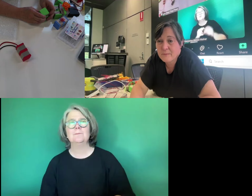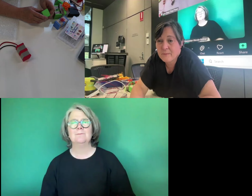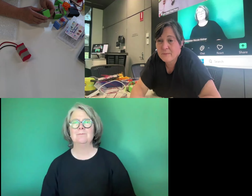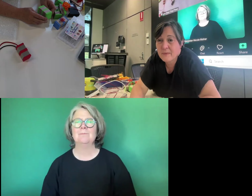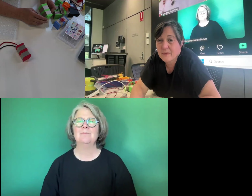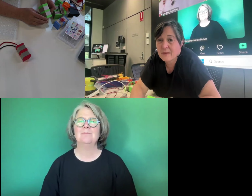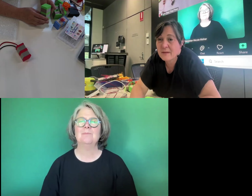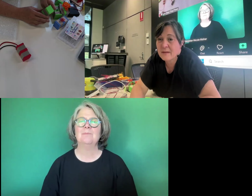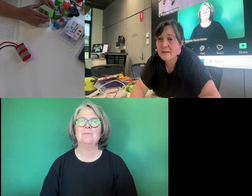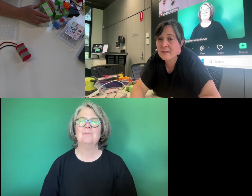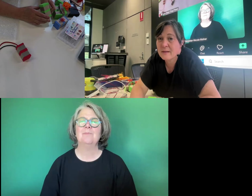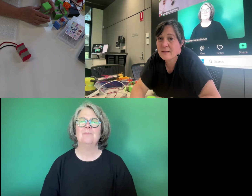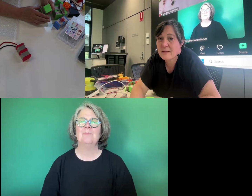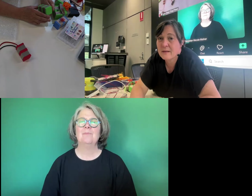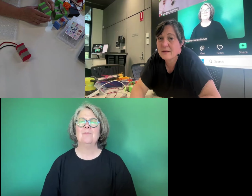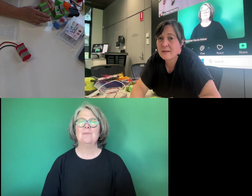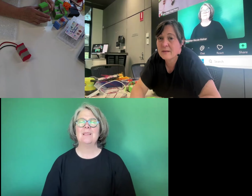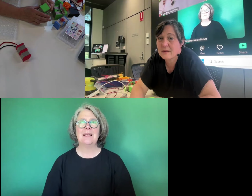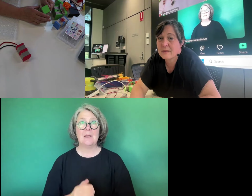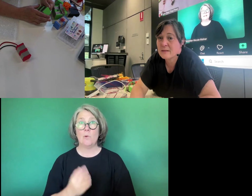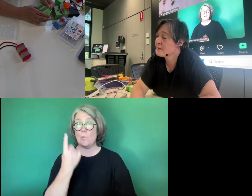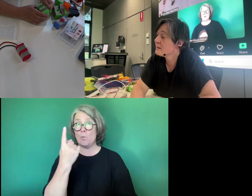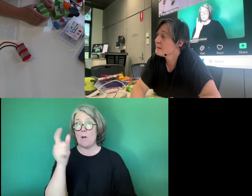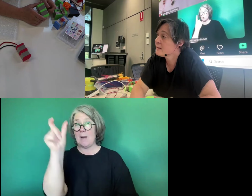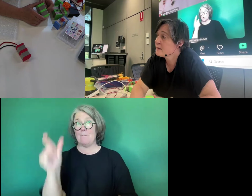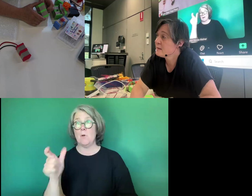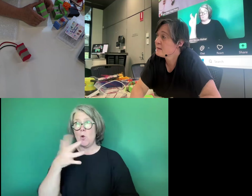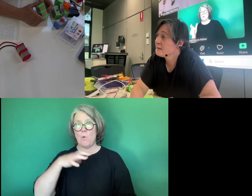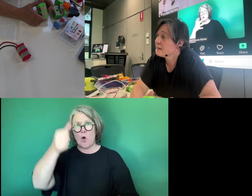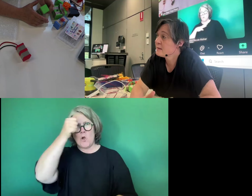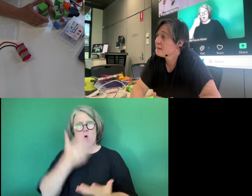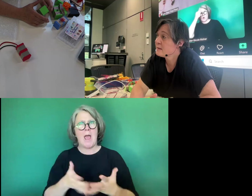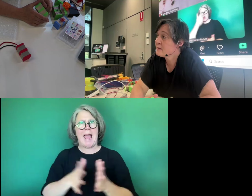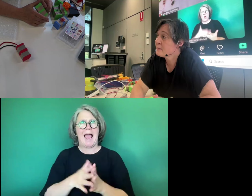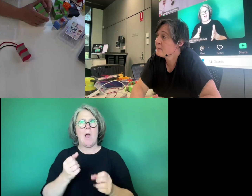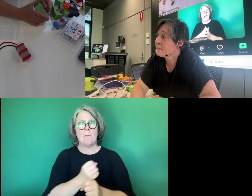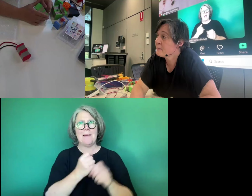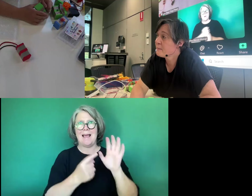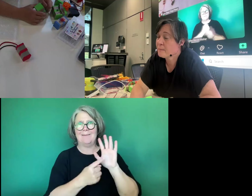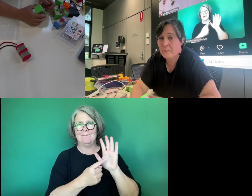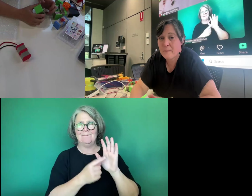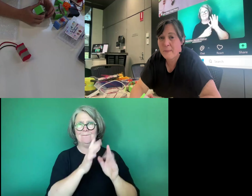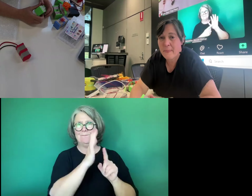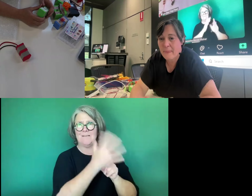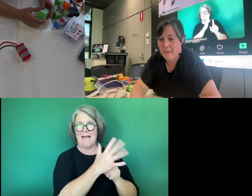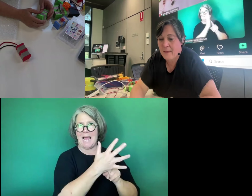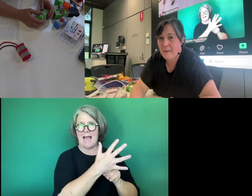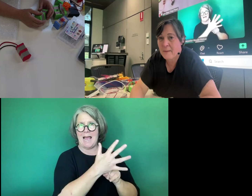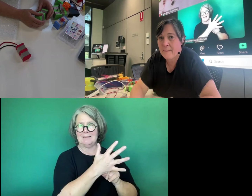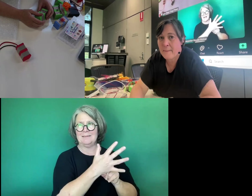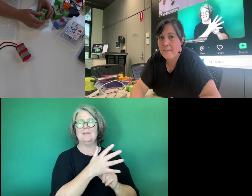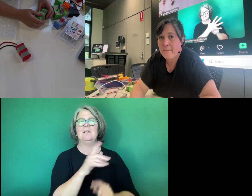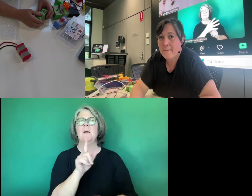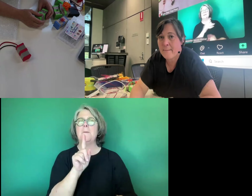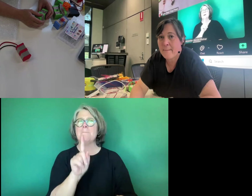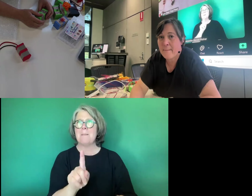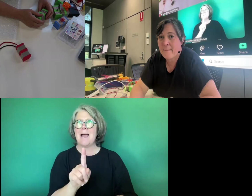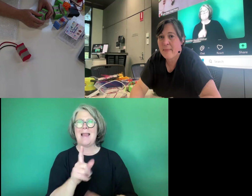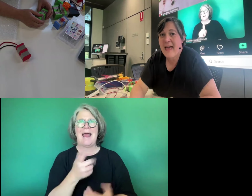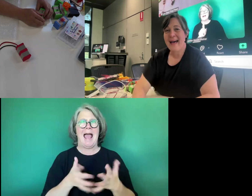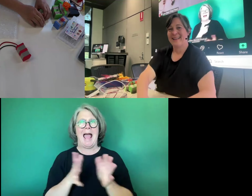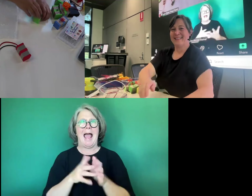request on how to make the fan, but there's also a question of how do you go about making the flower? Oh, how can we use the